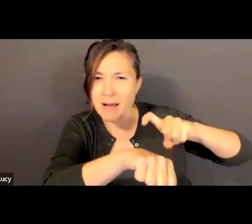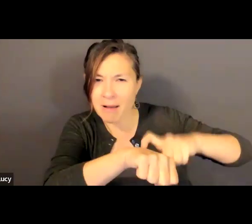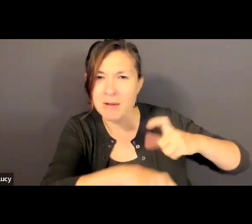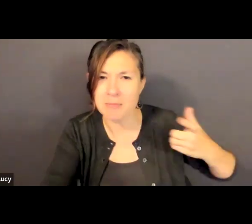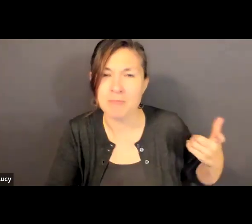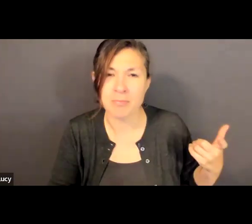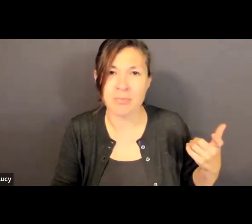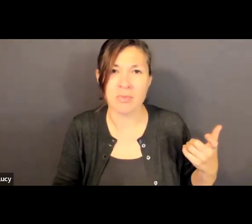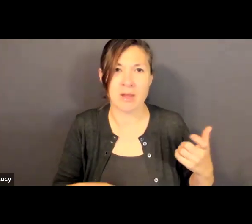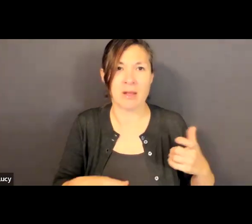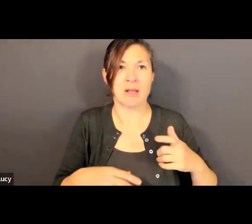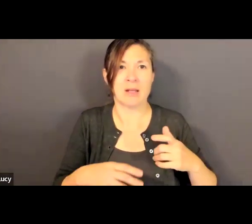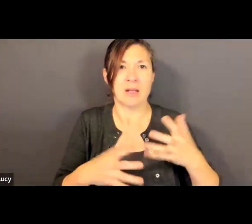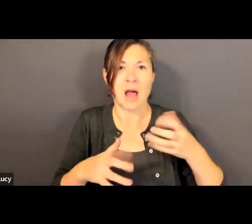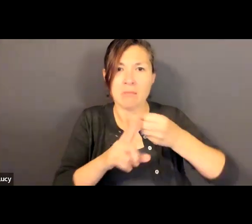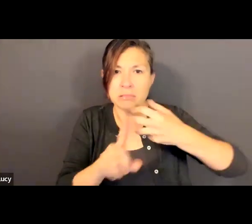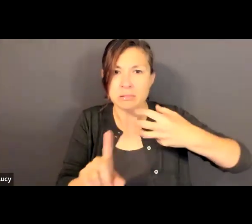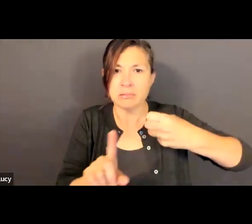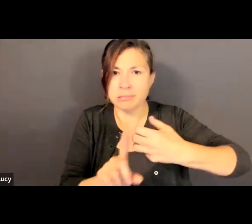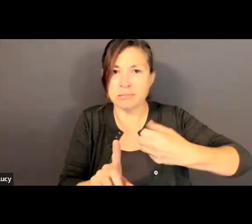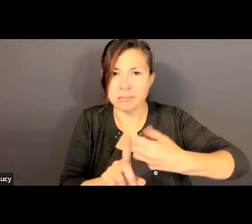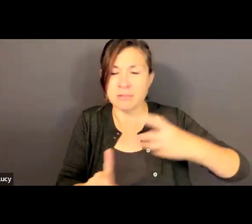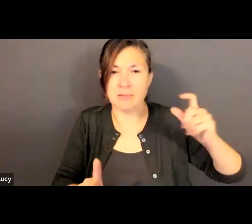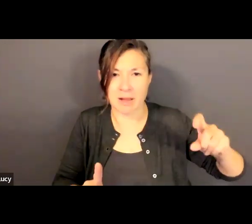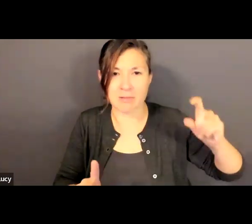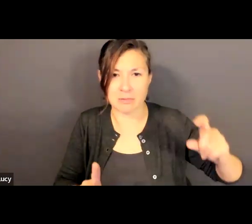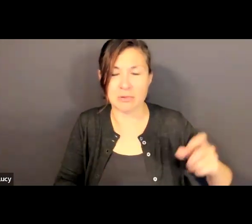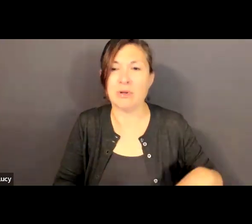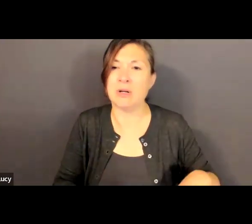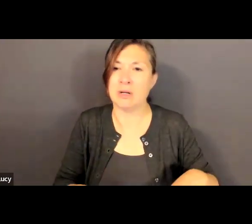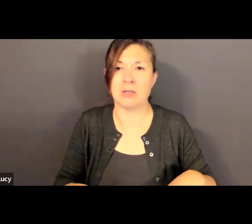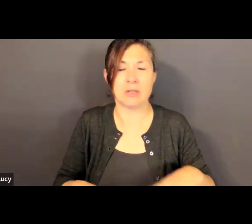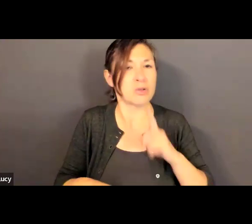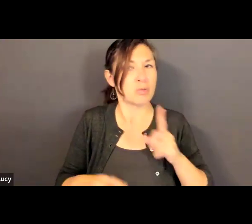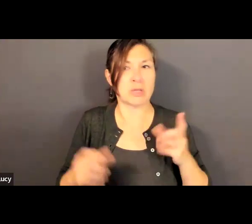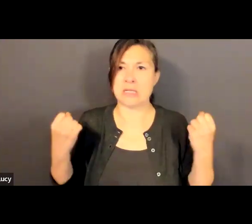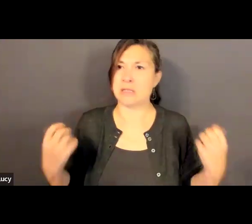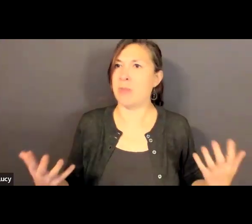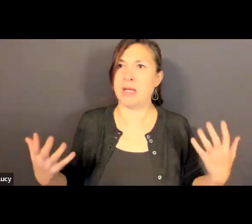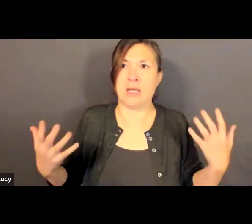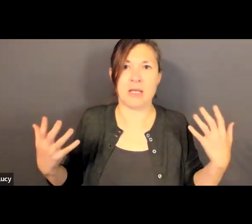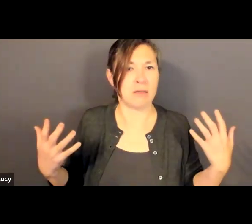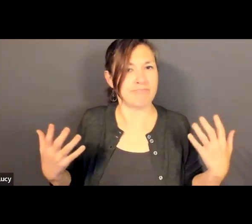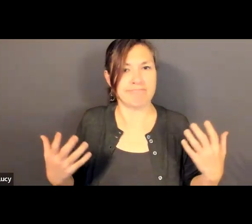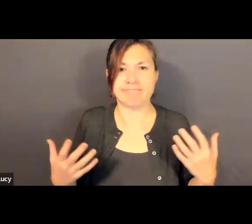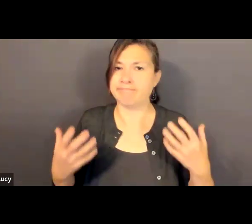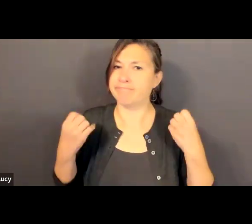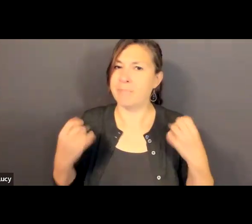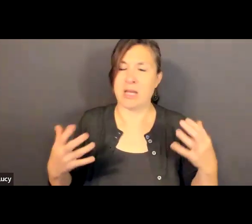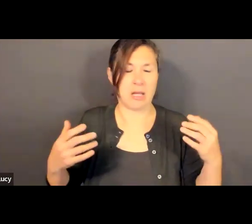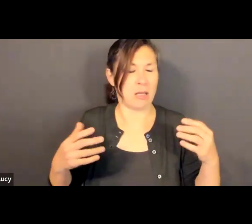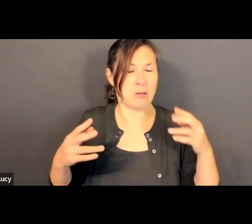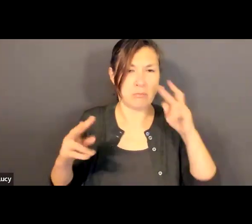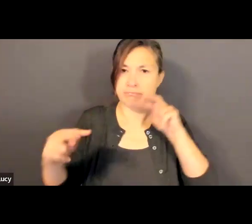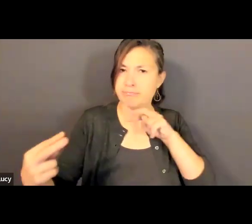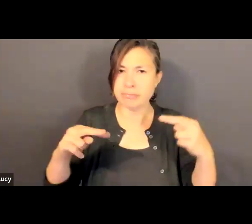lot of detail to it. And so there are many, many angles across. It's a system approach.